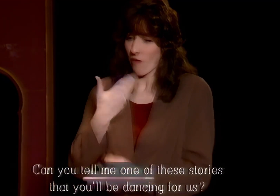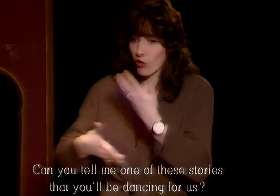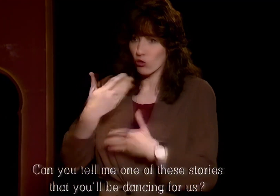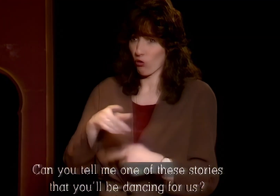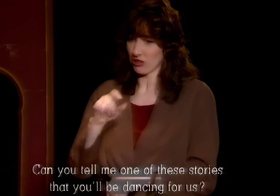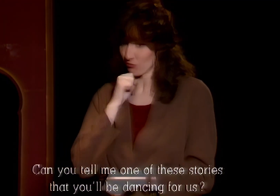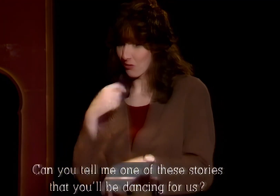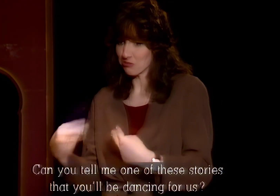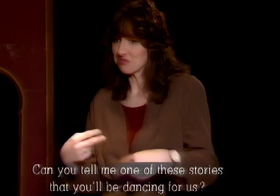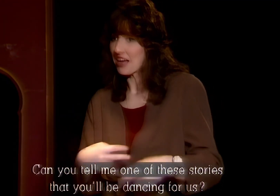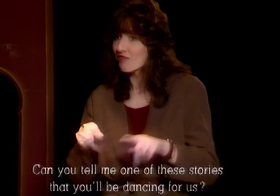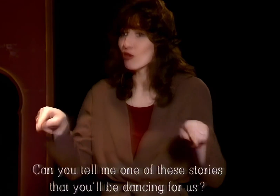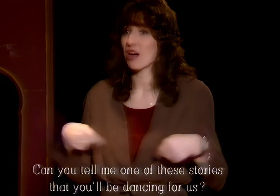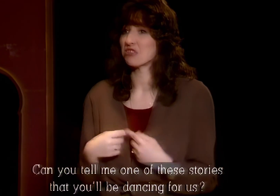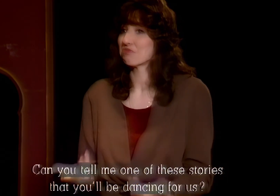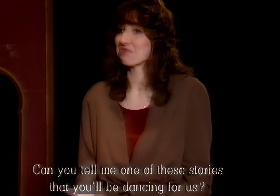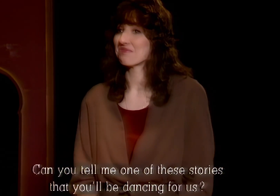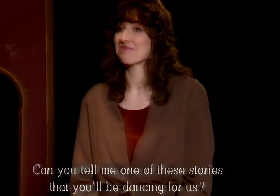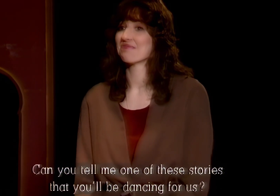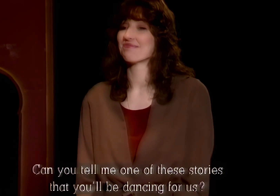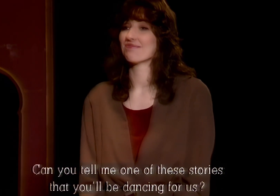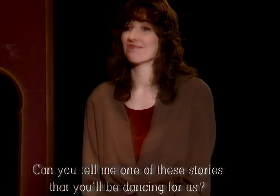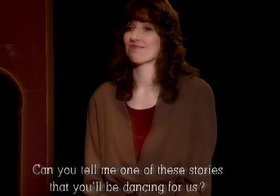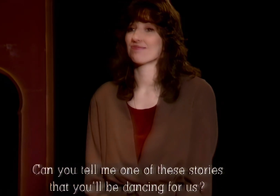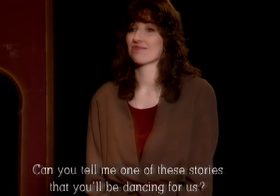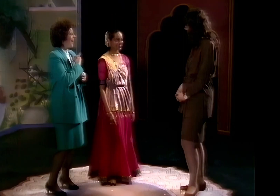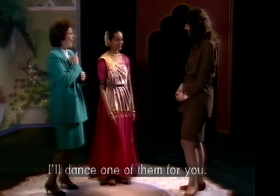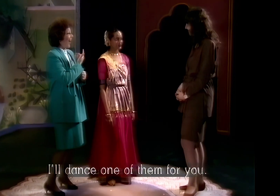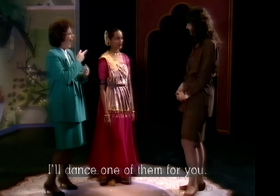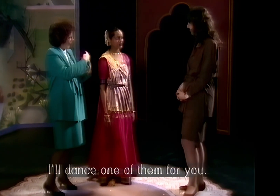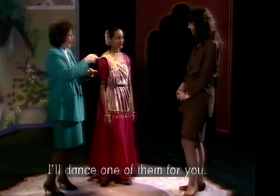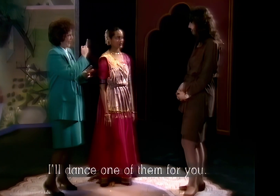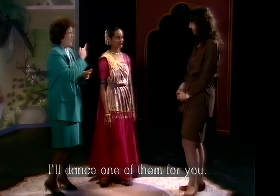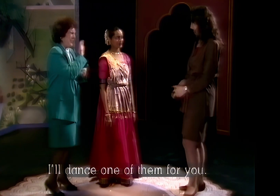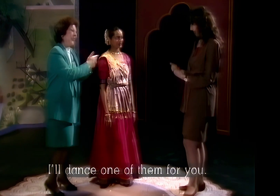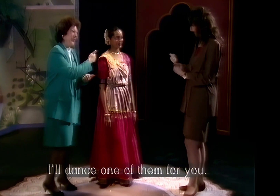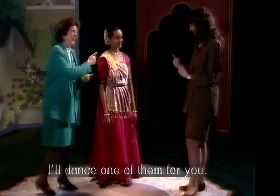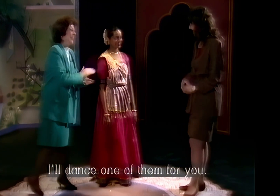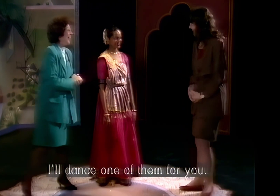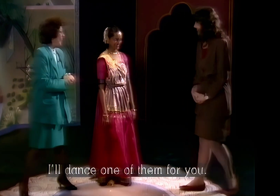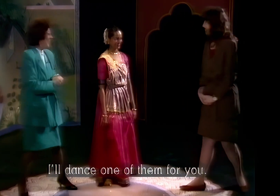Can you tell me one of these stories that you'll be dancing for us? I'll dance one of those stories for you. Thank you.